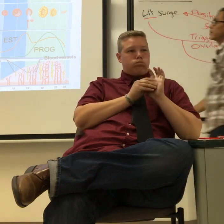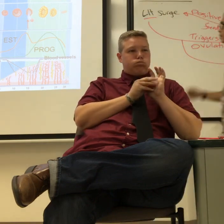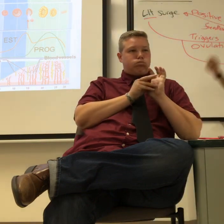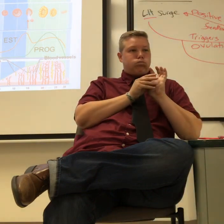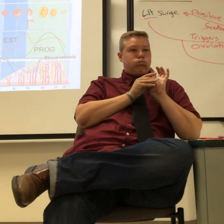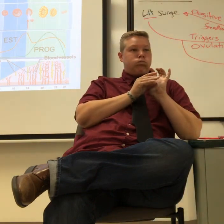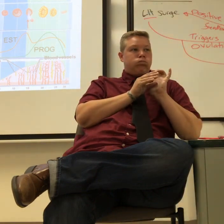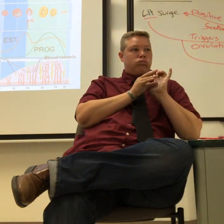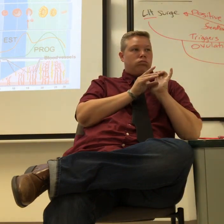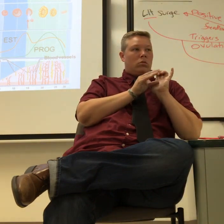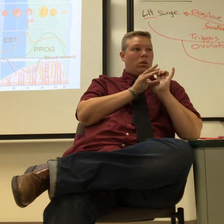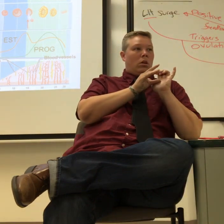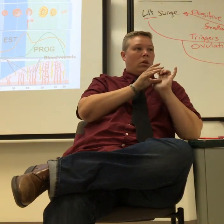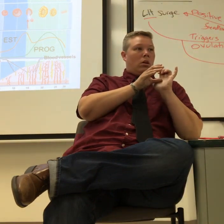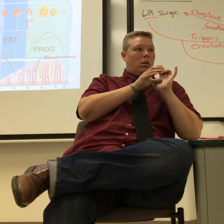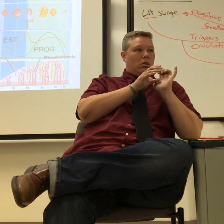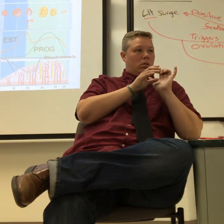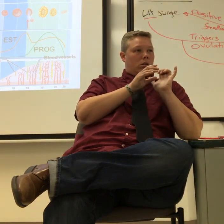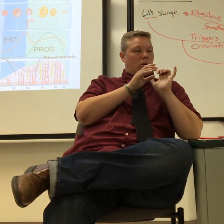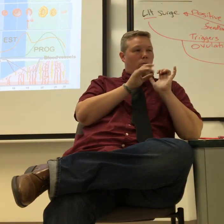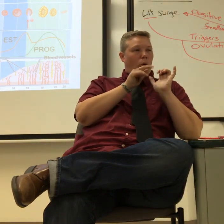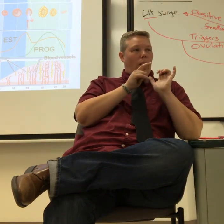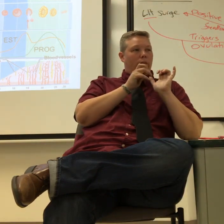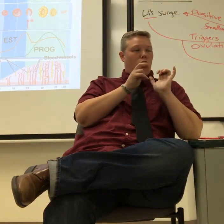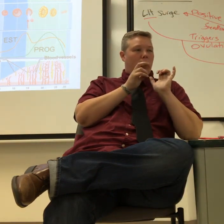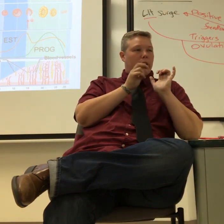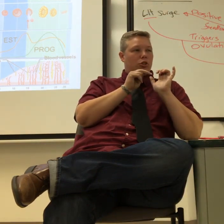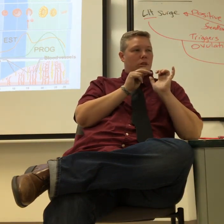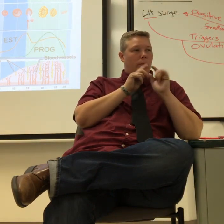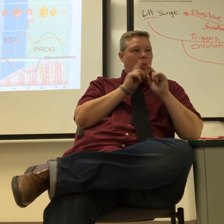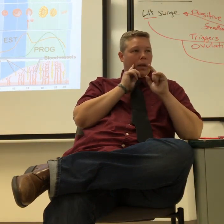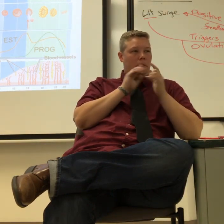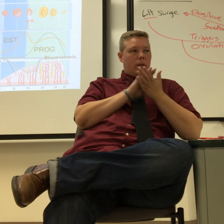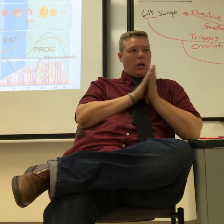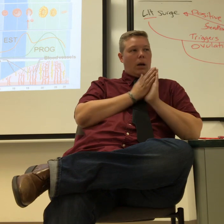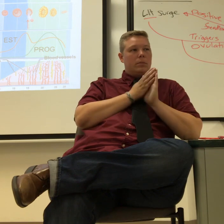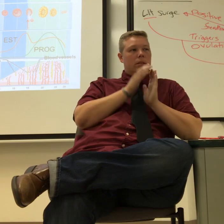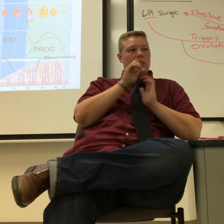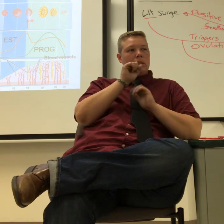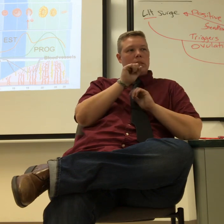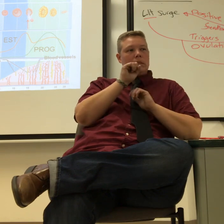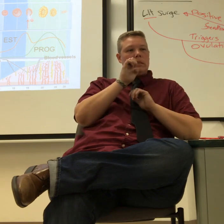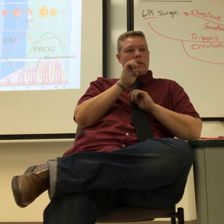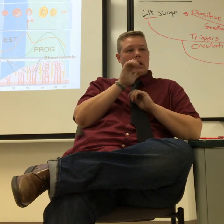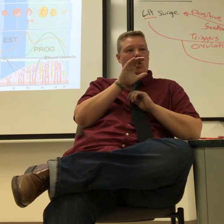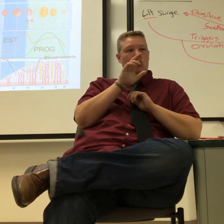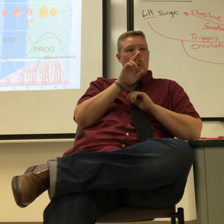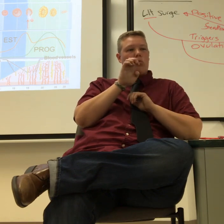before, the endometrium becomes a secretory mucosa, hence the name.